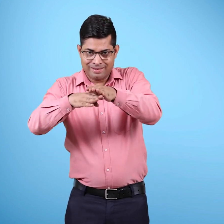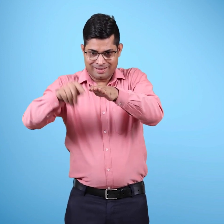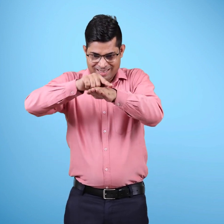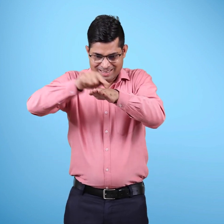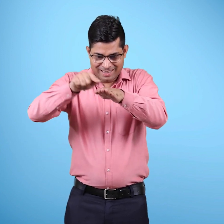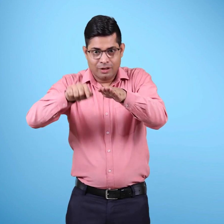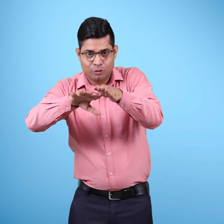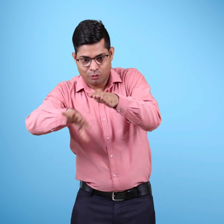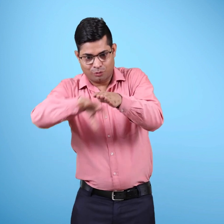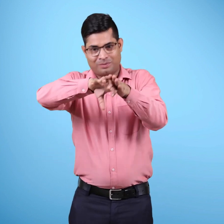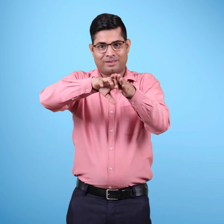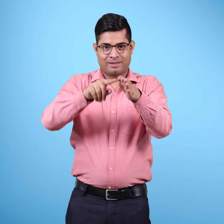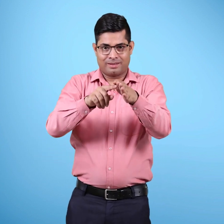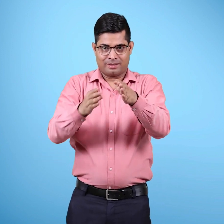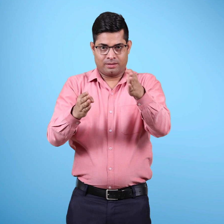taking an impression of a leaf.